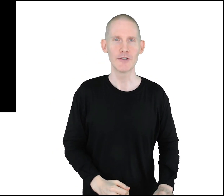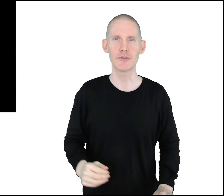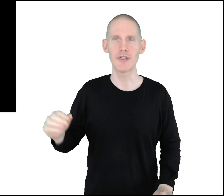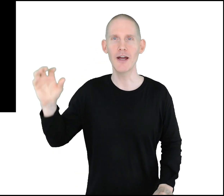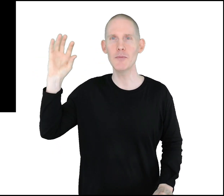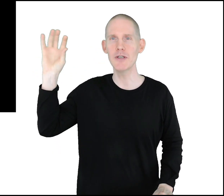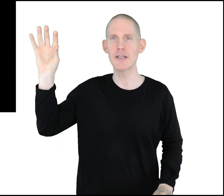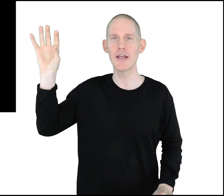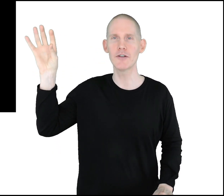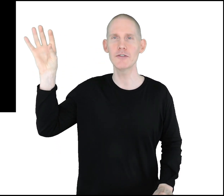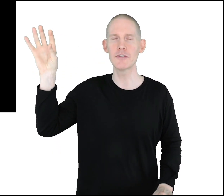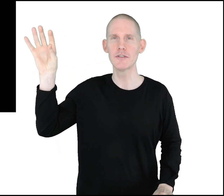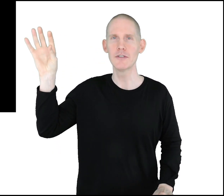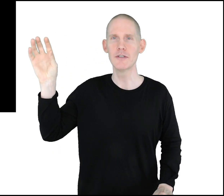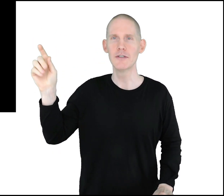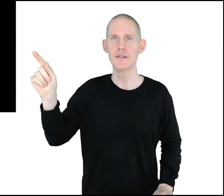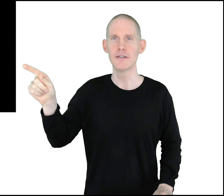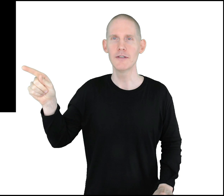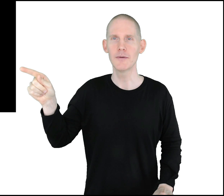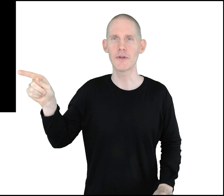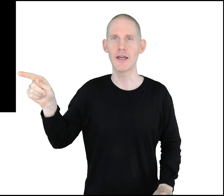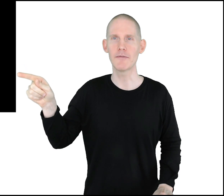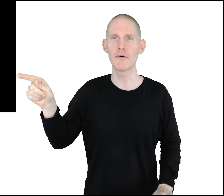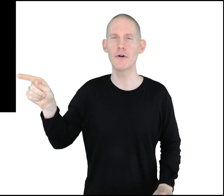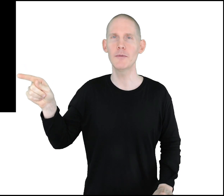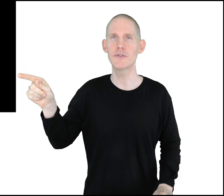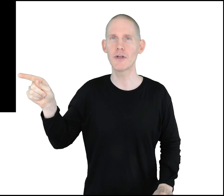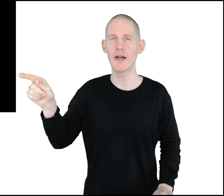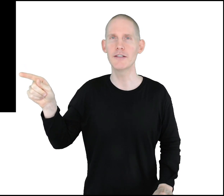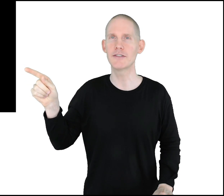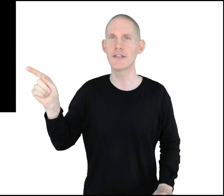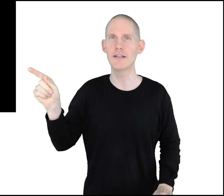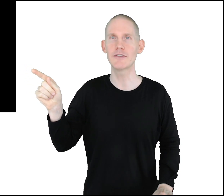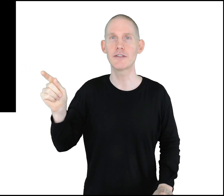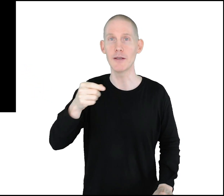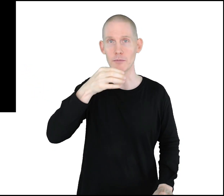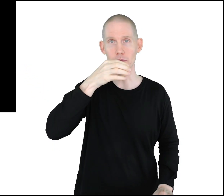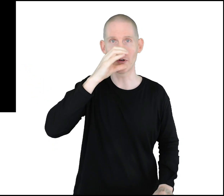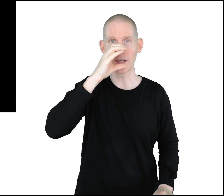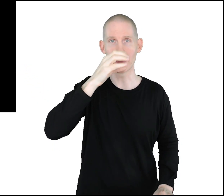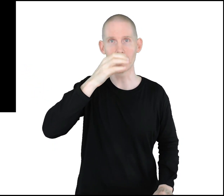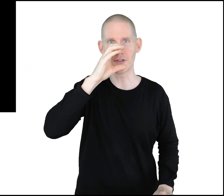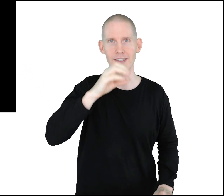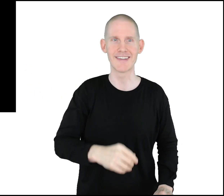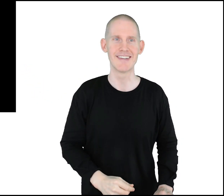So time indicators, but that verb sign is staying the same. Drink, drink.